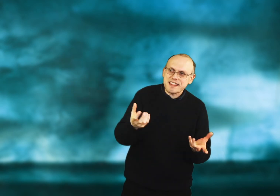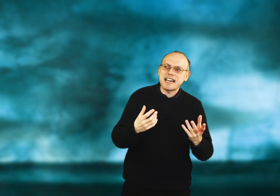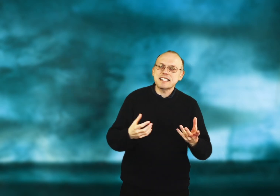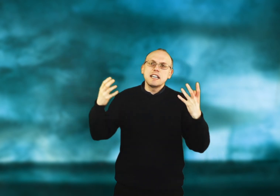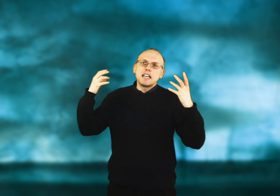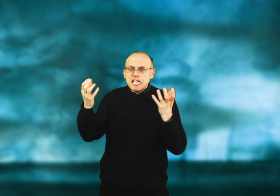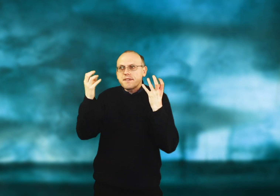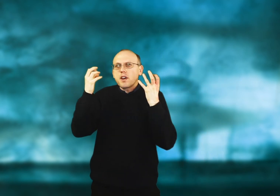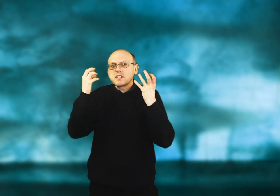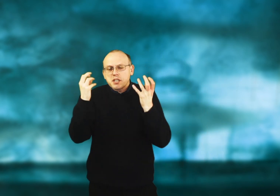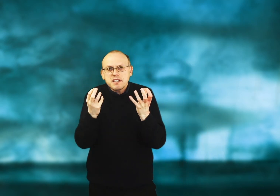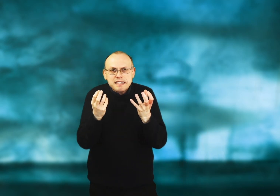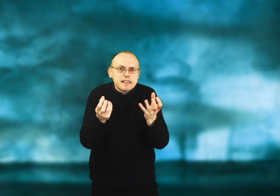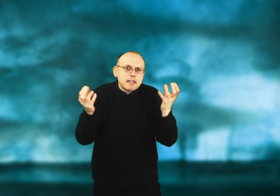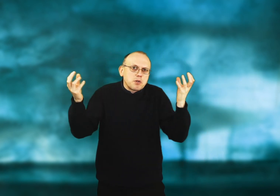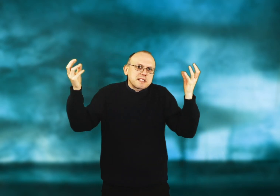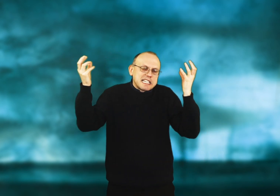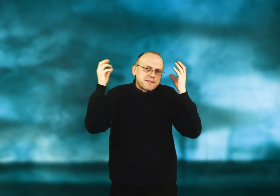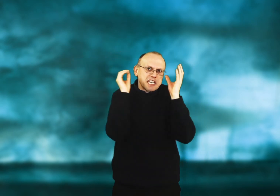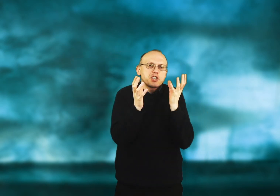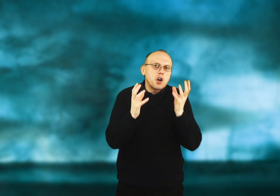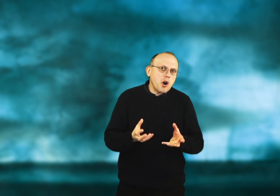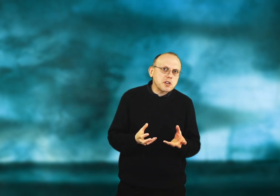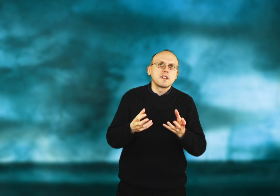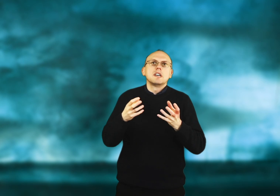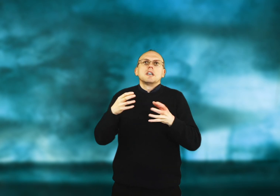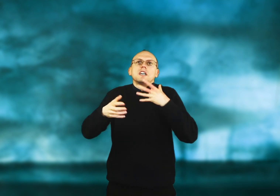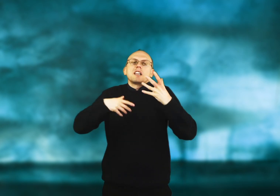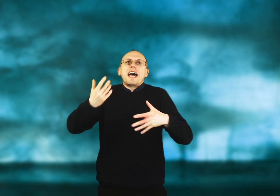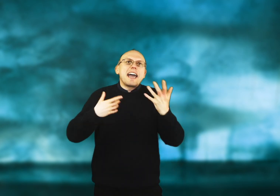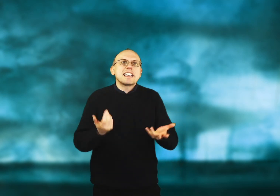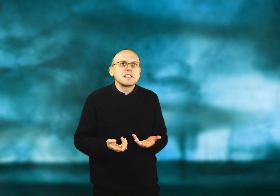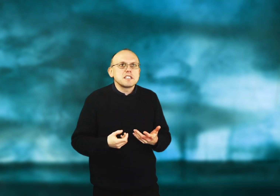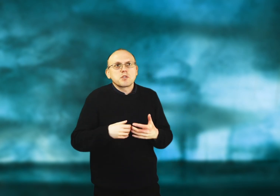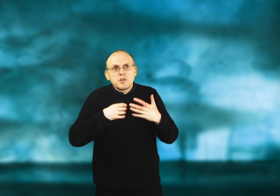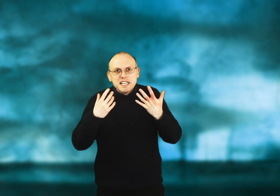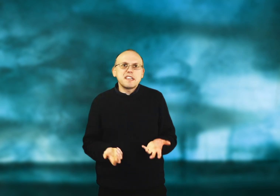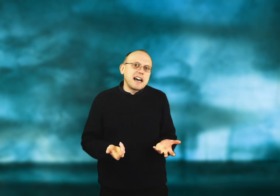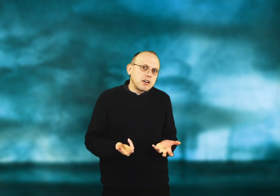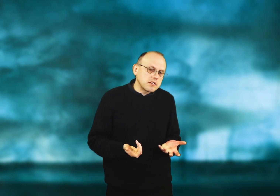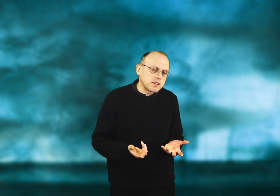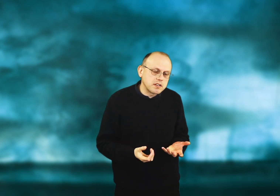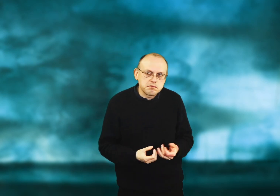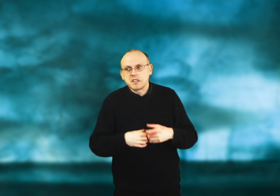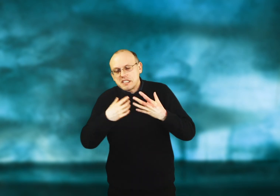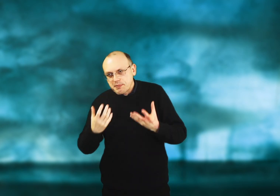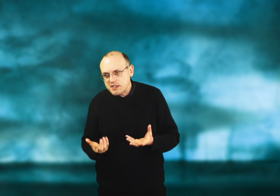that, if your subordinating clause is very short, then you could leave it out. It is